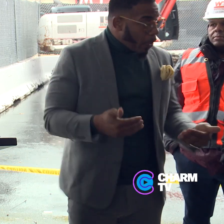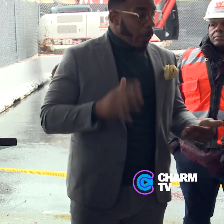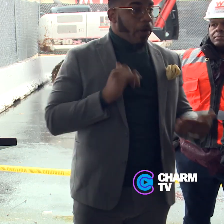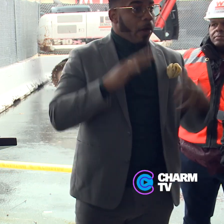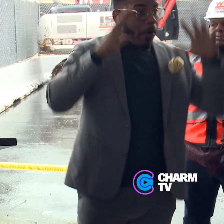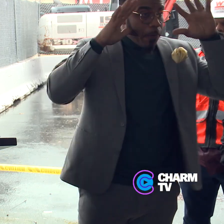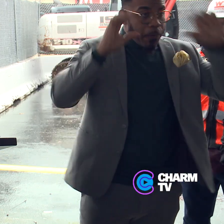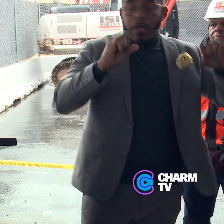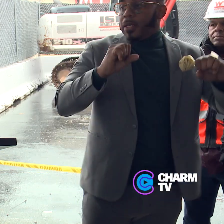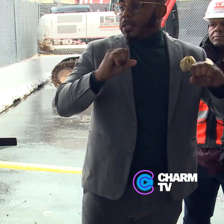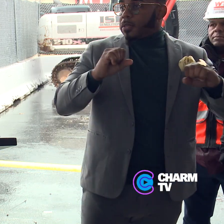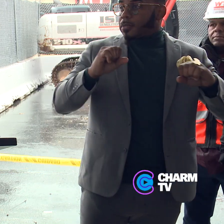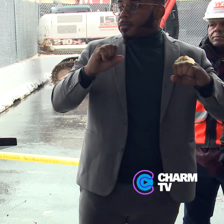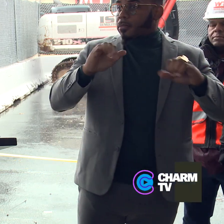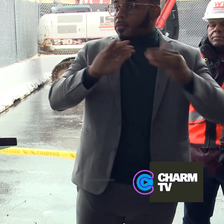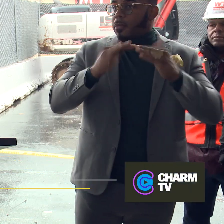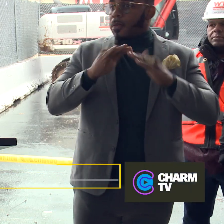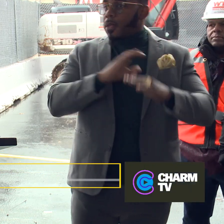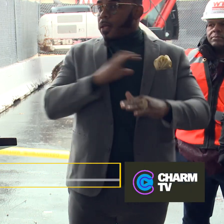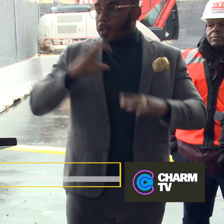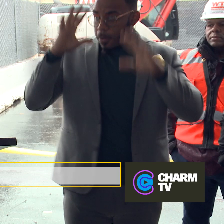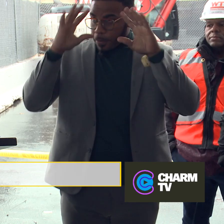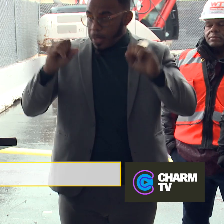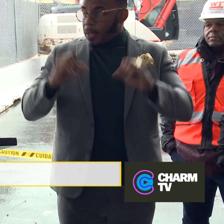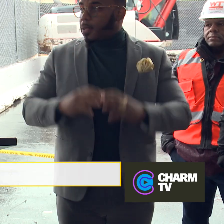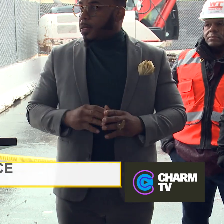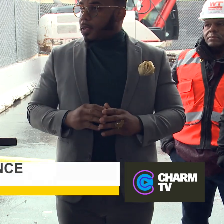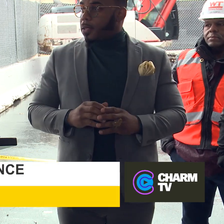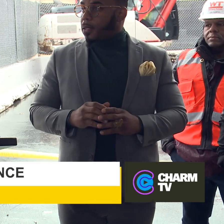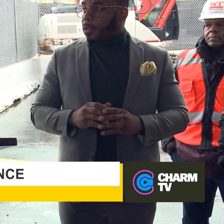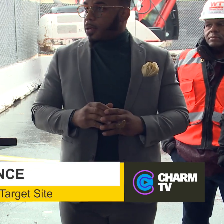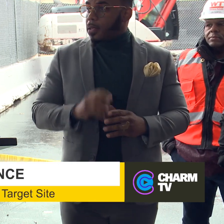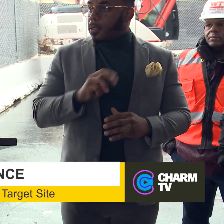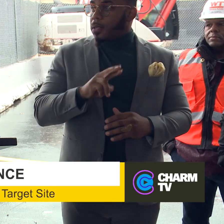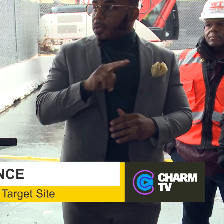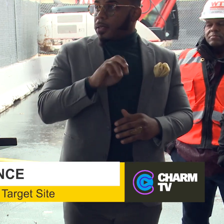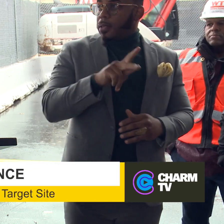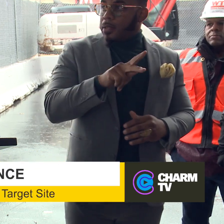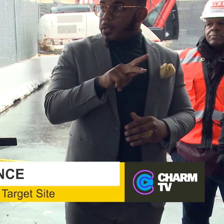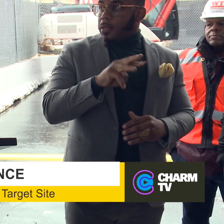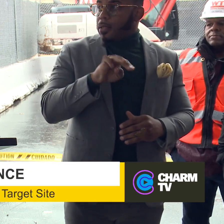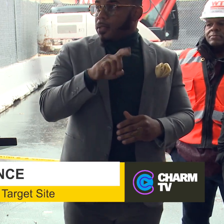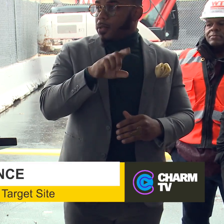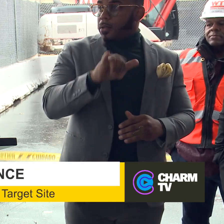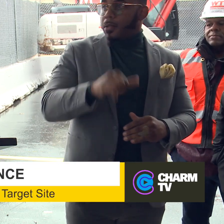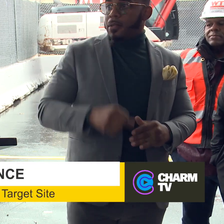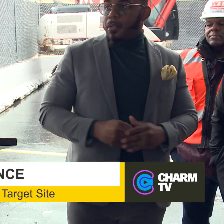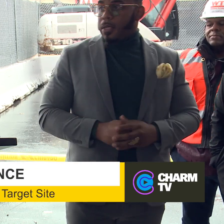our president, City Council President, Mr. Nick Mosby.